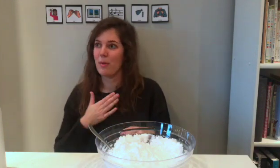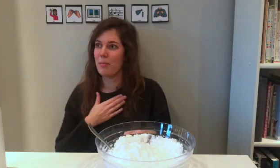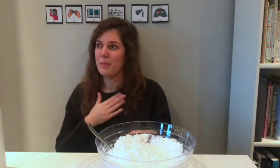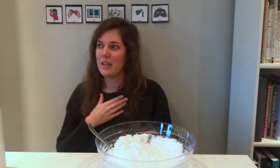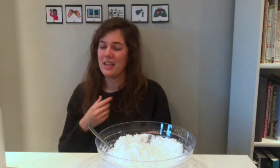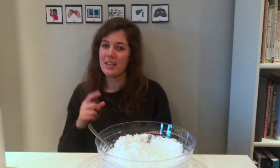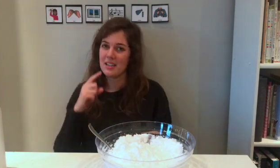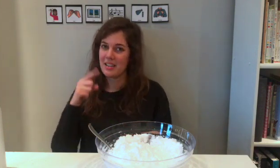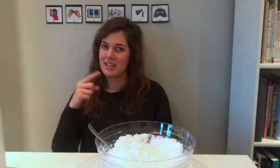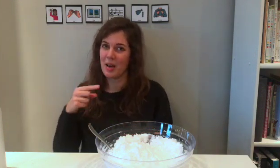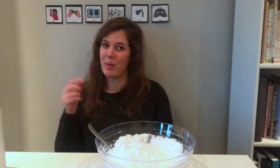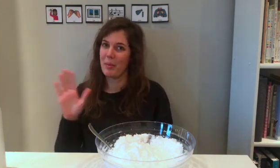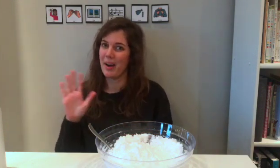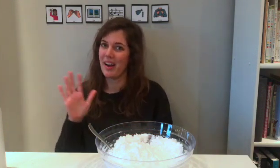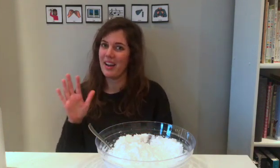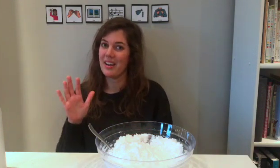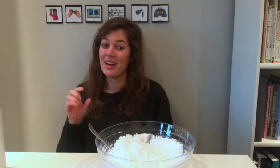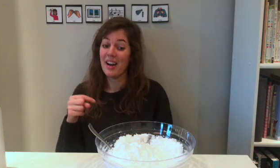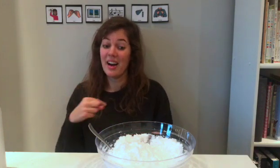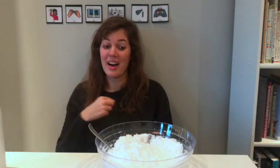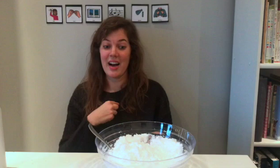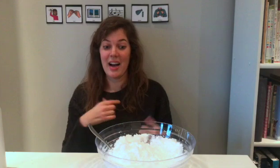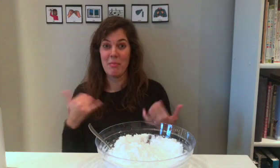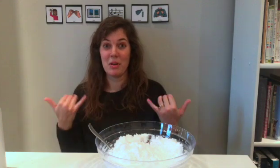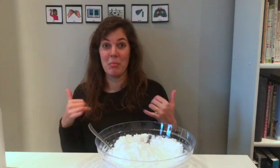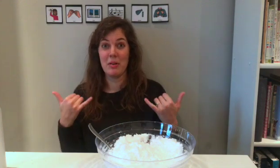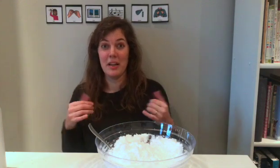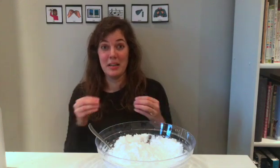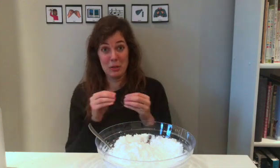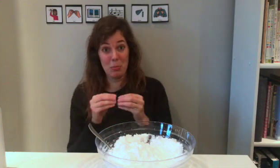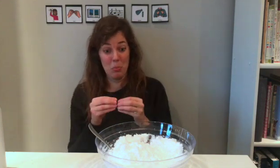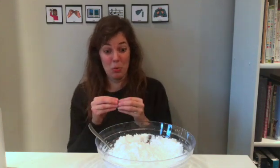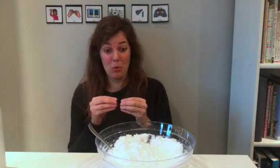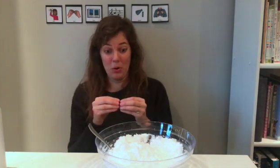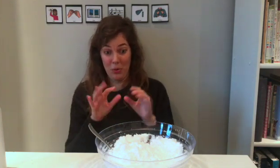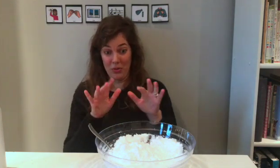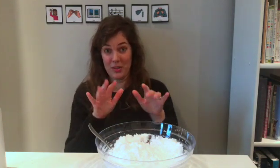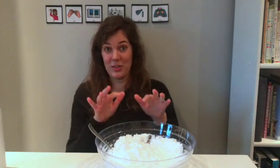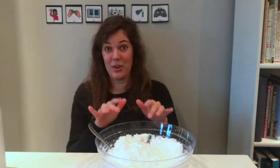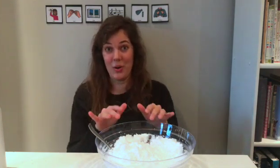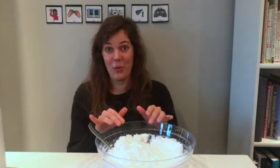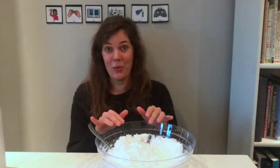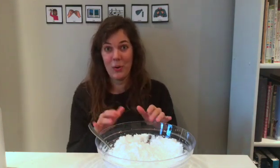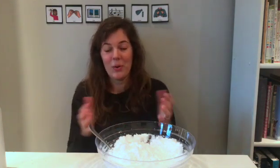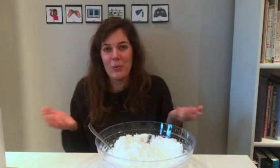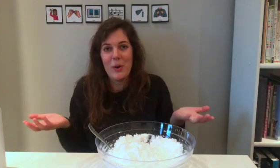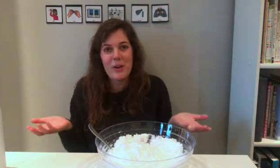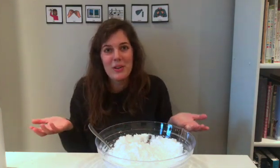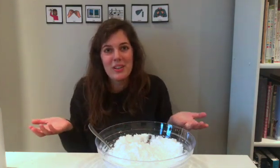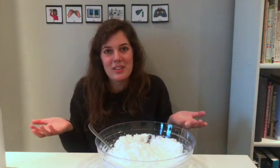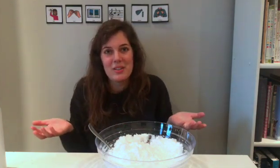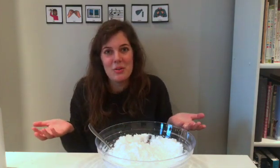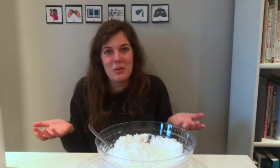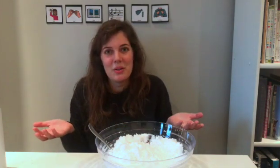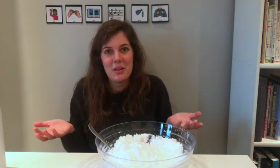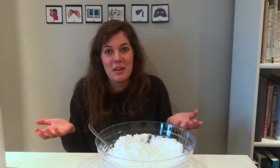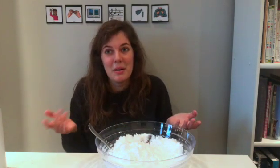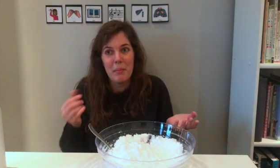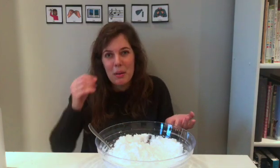me to say bye-bye. I'm gonna play some more with the snow. What are you gonna do? Maybe you